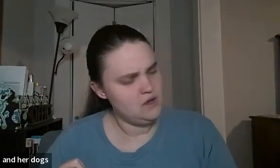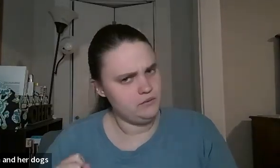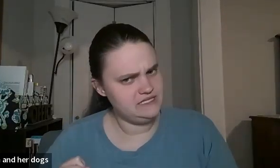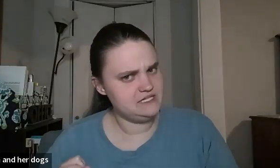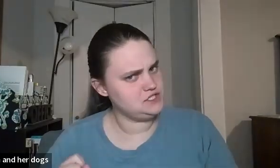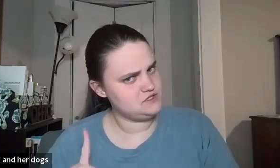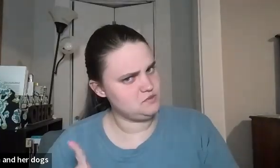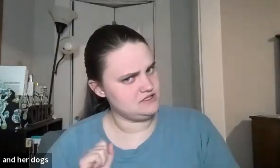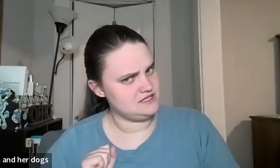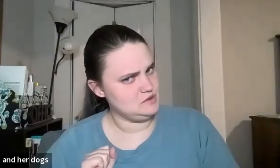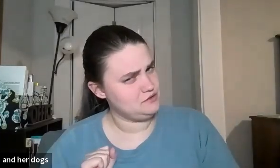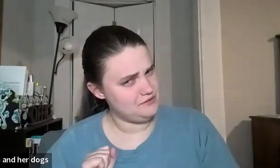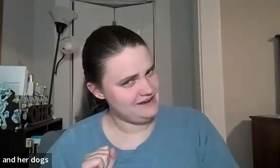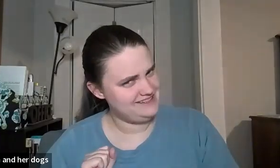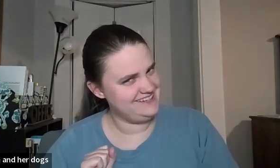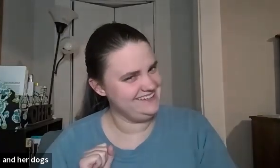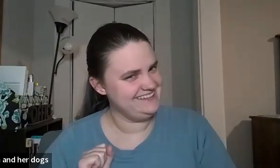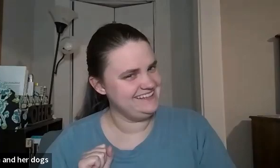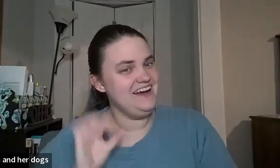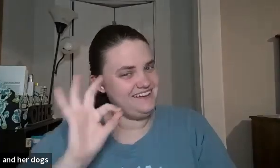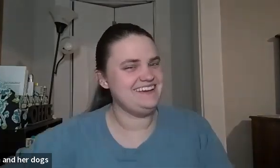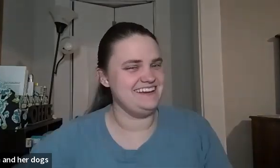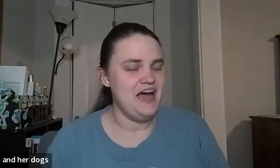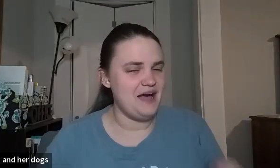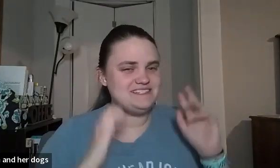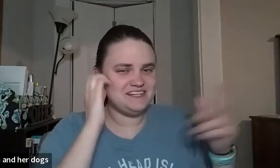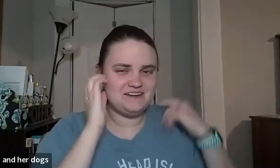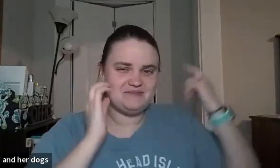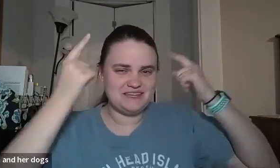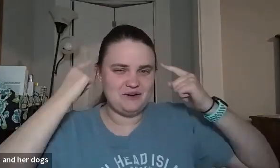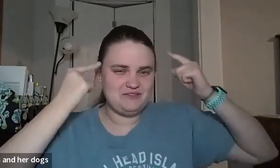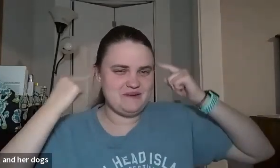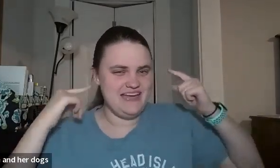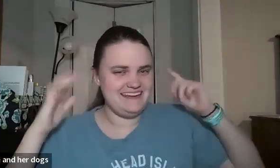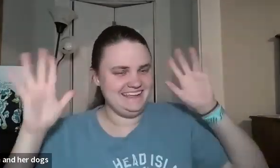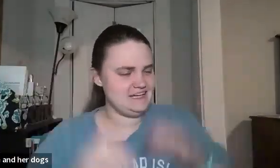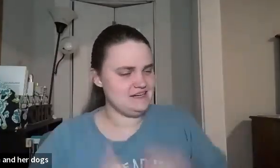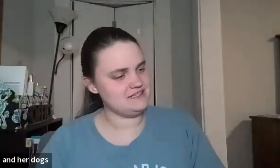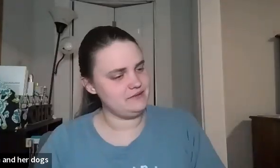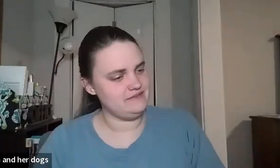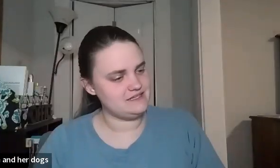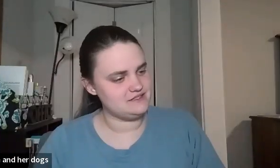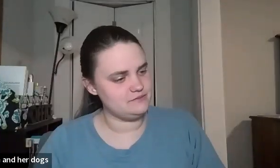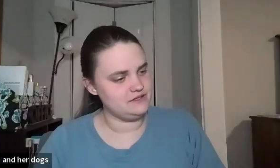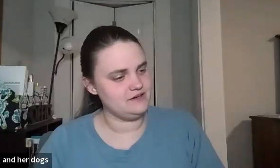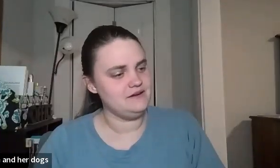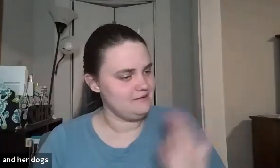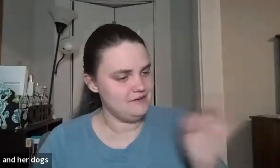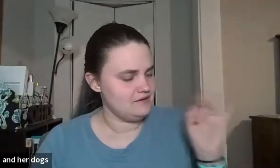We didn't do sports last week, correct? Okay, good. I was sitting here and it was like going through my head again, and I was like, wait, that sounds familiar.